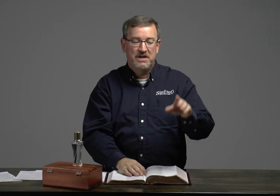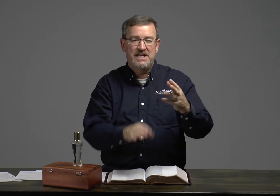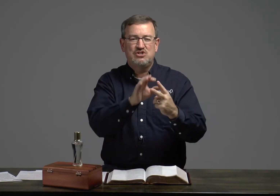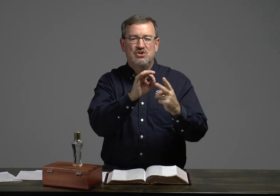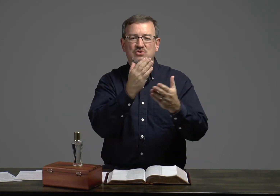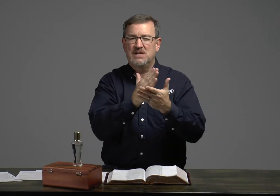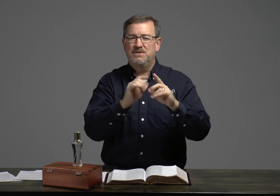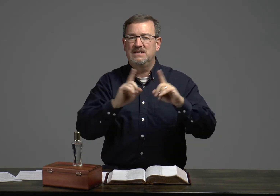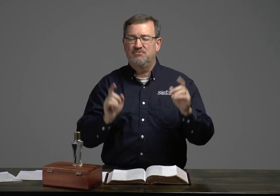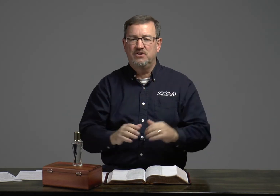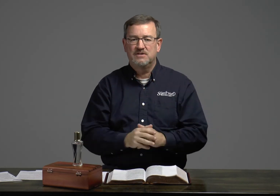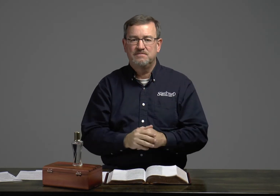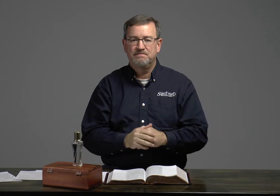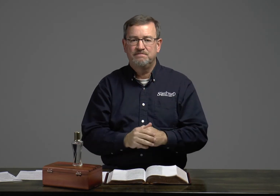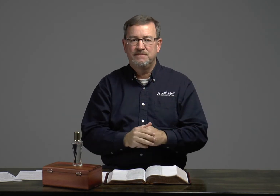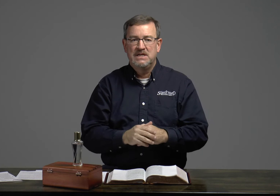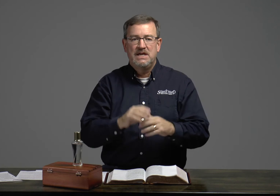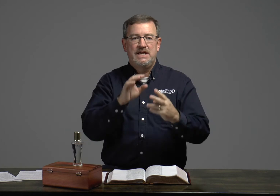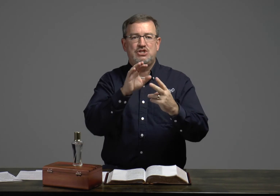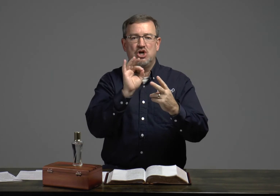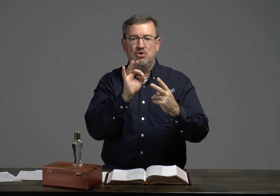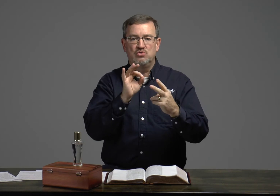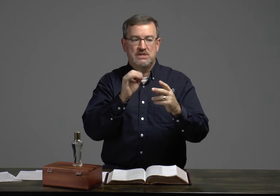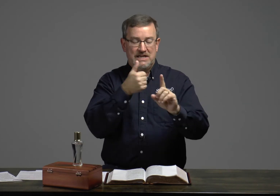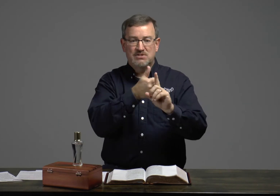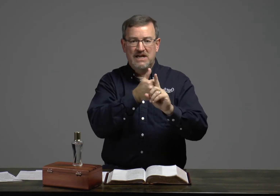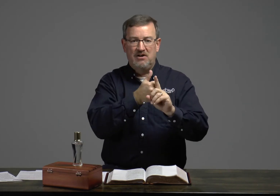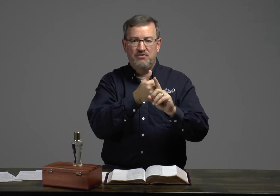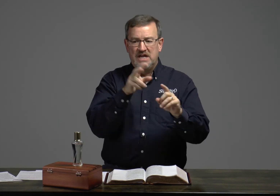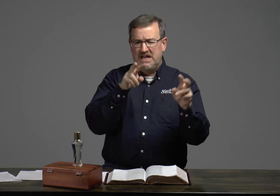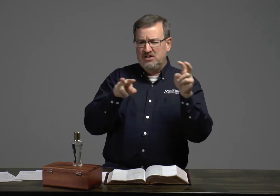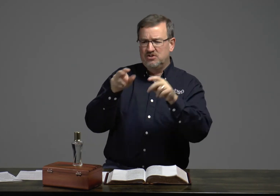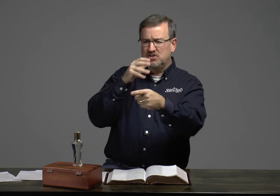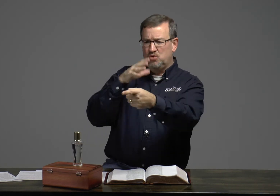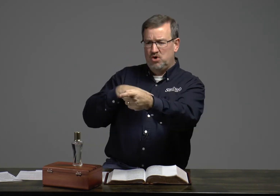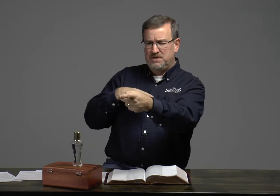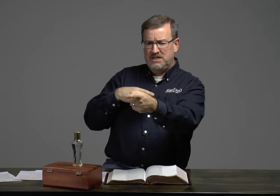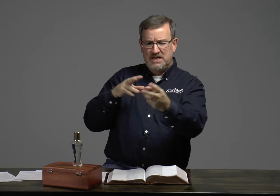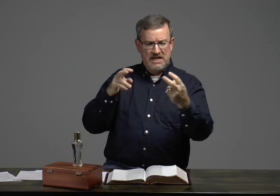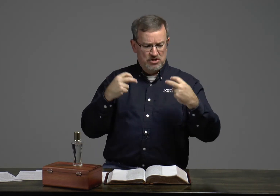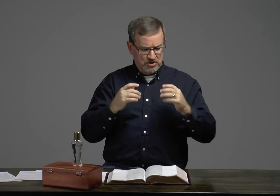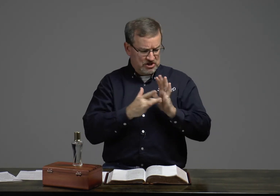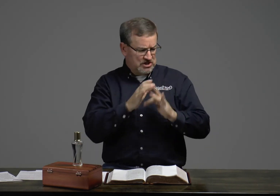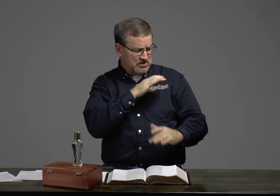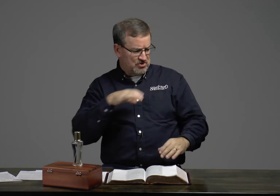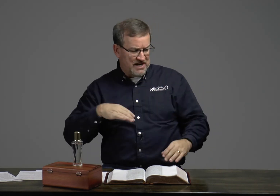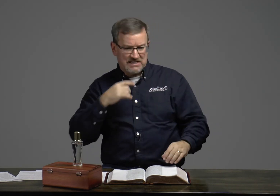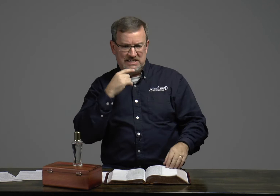he chose something different. He chose himself. He looked at the woman, he looked at Jesus Christ, and he